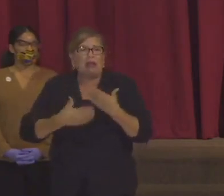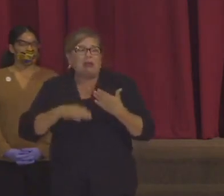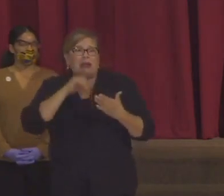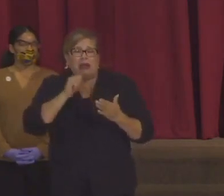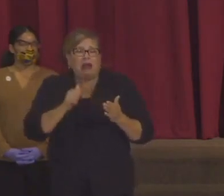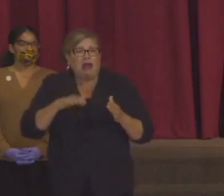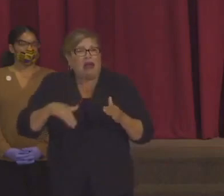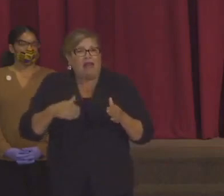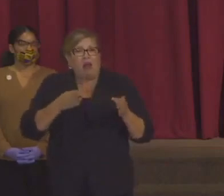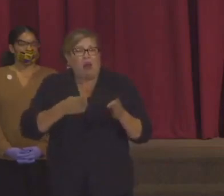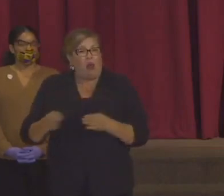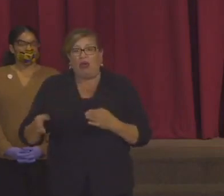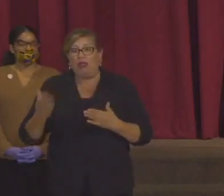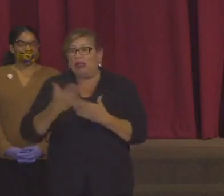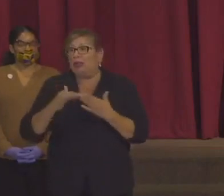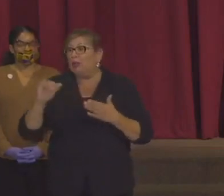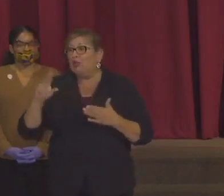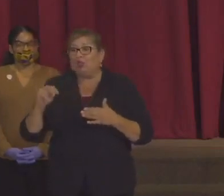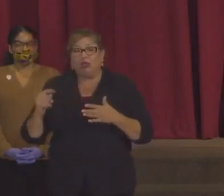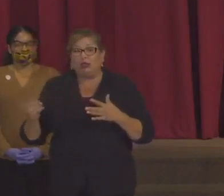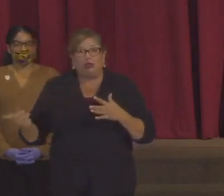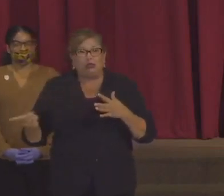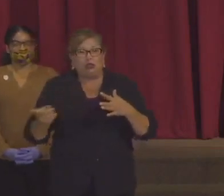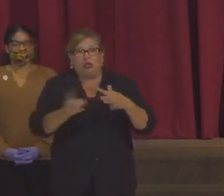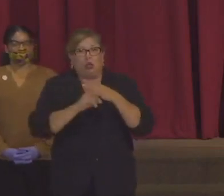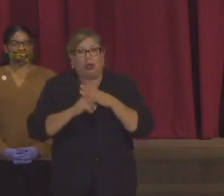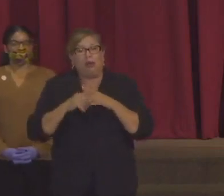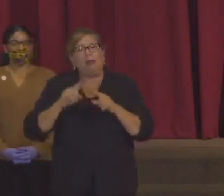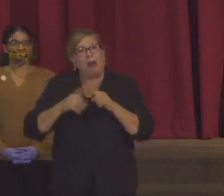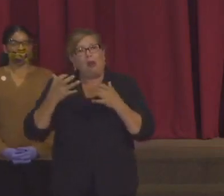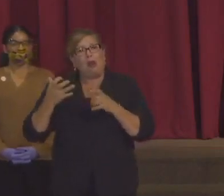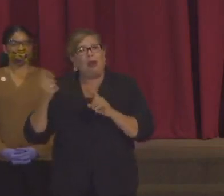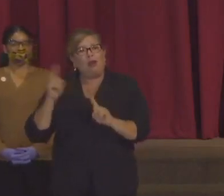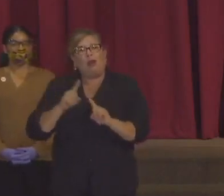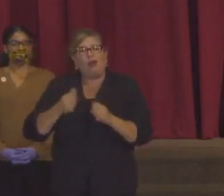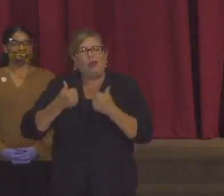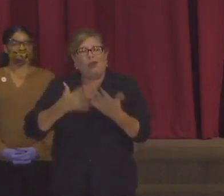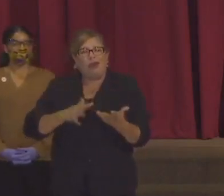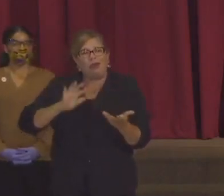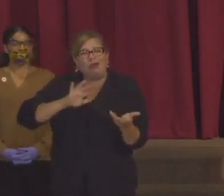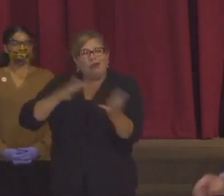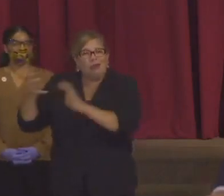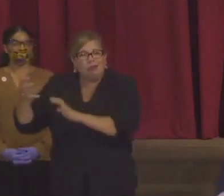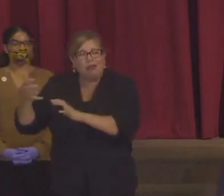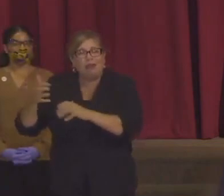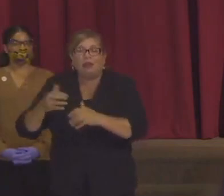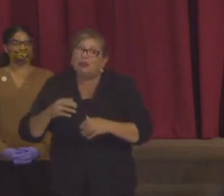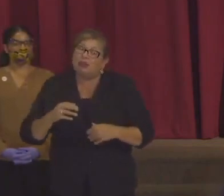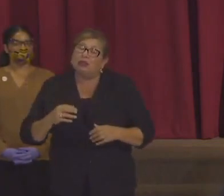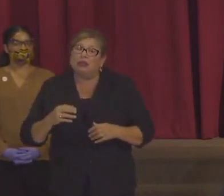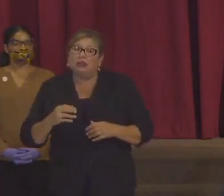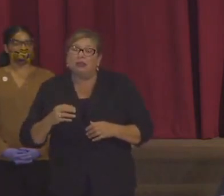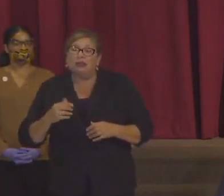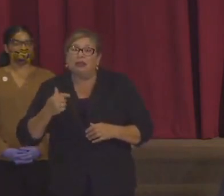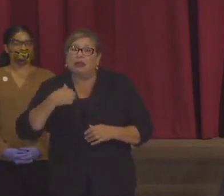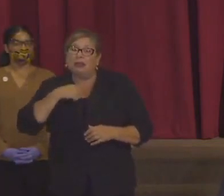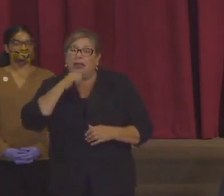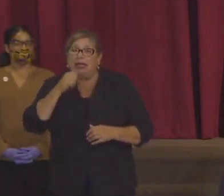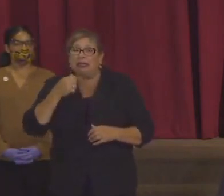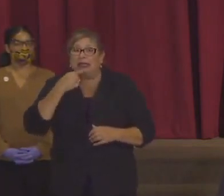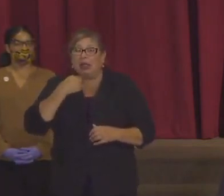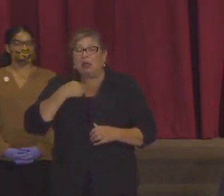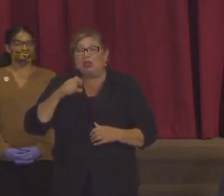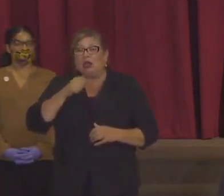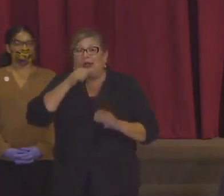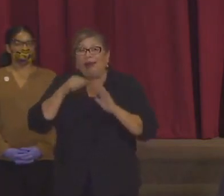individuals that are not even organized that certainly are looking to create havoc. I don't, by any stretch, I'm suggesting we hide these names.